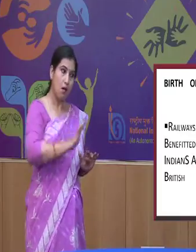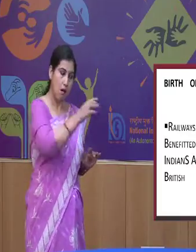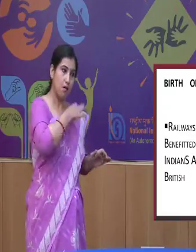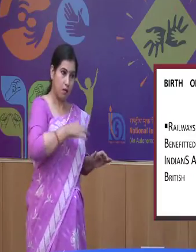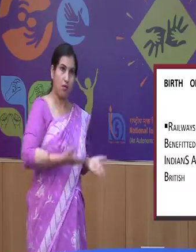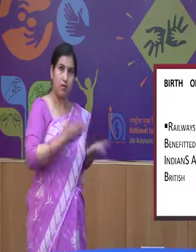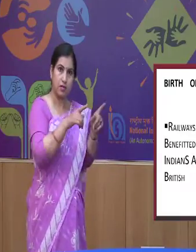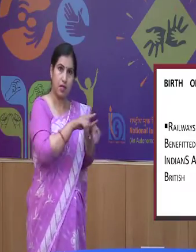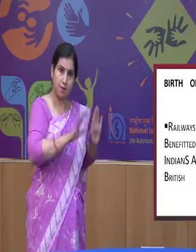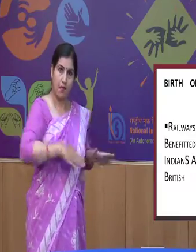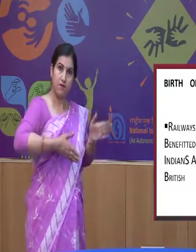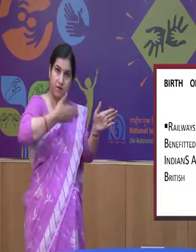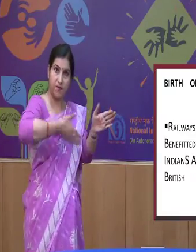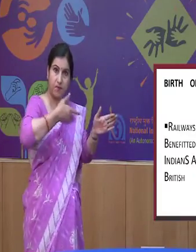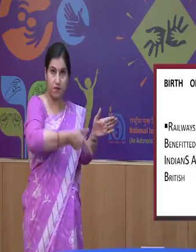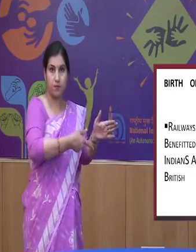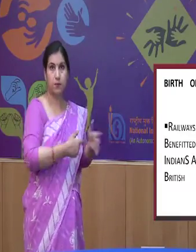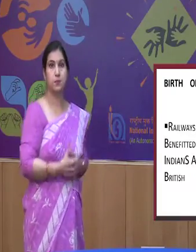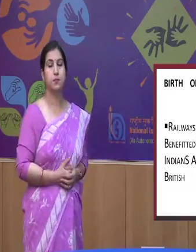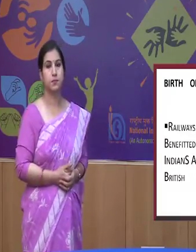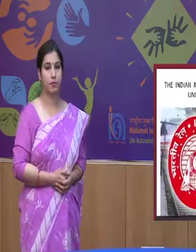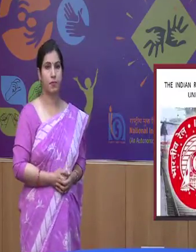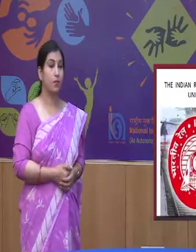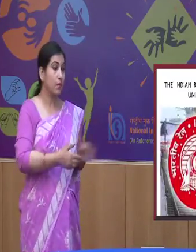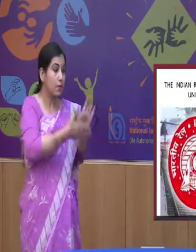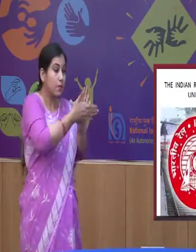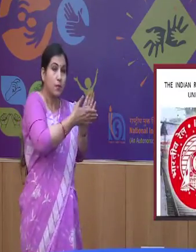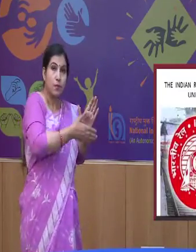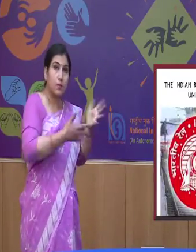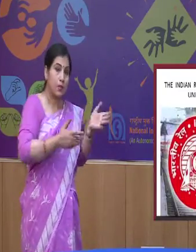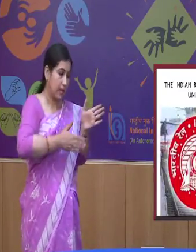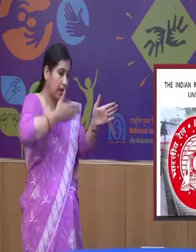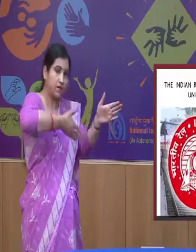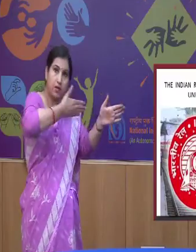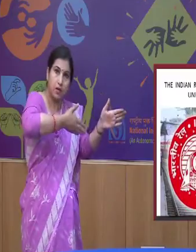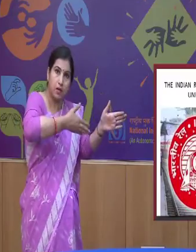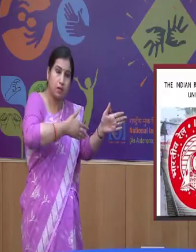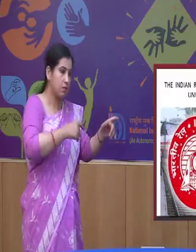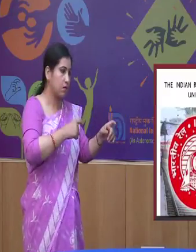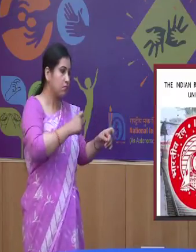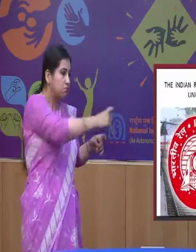for our own country too. The construction of railways shortened the